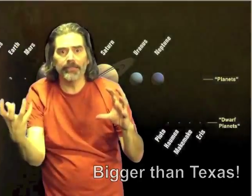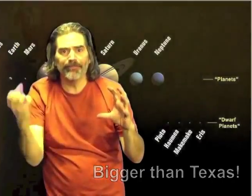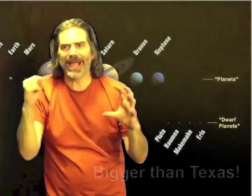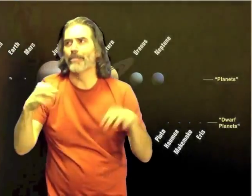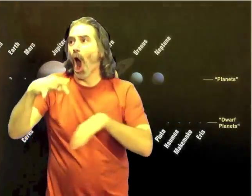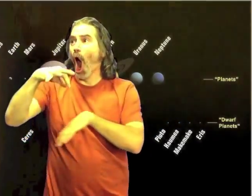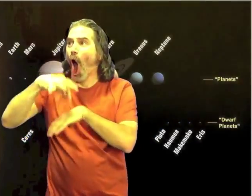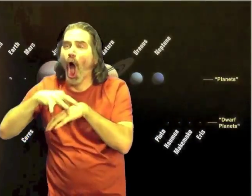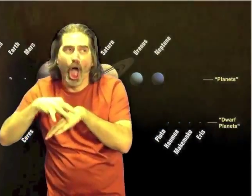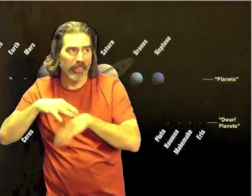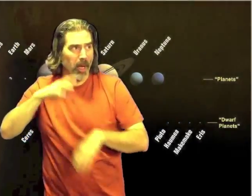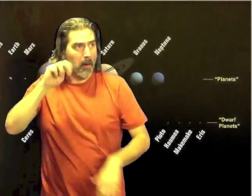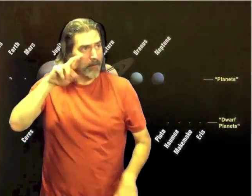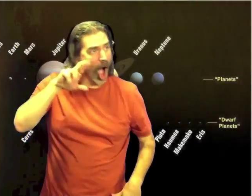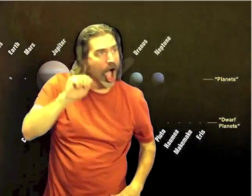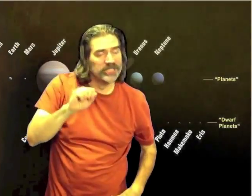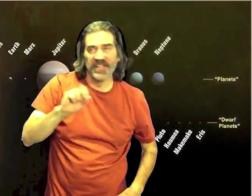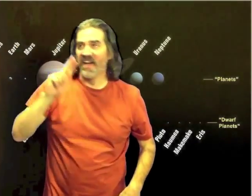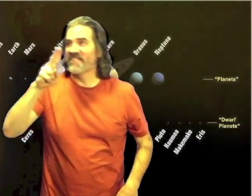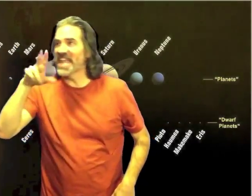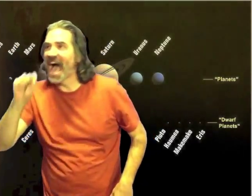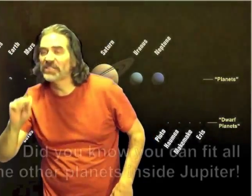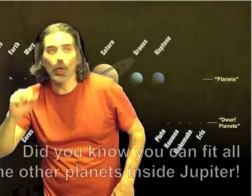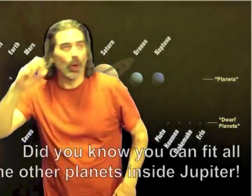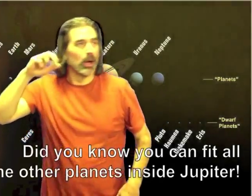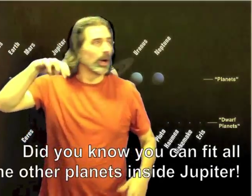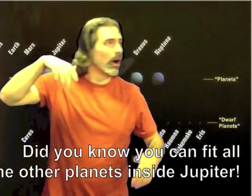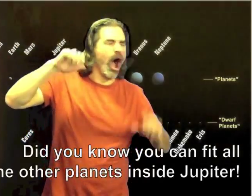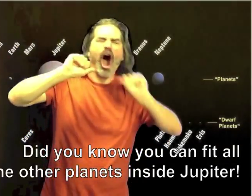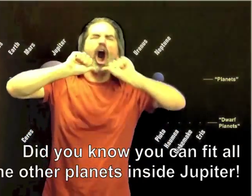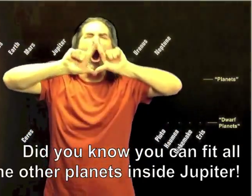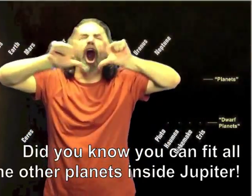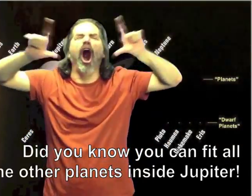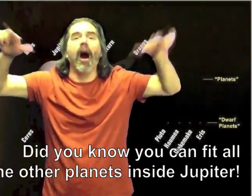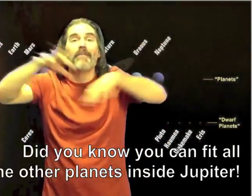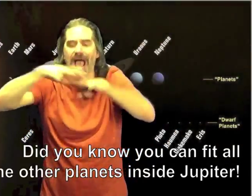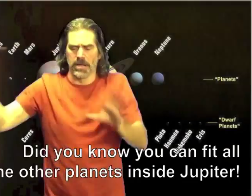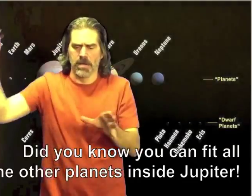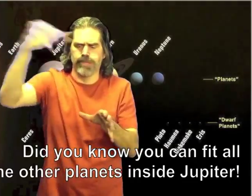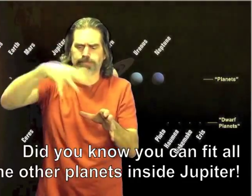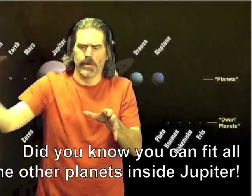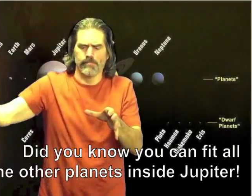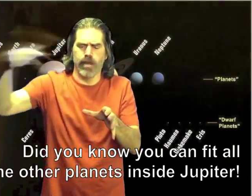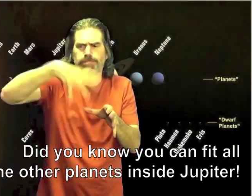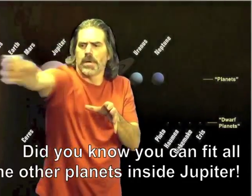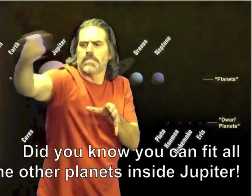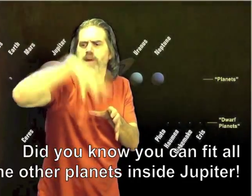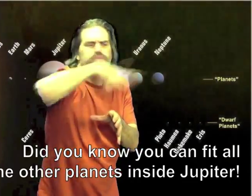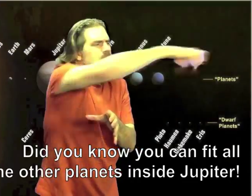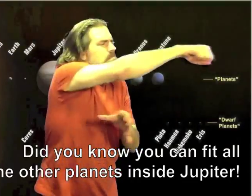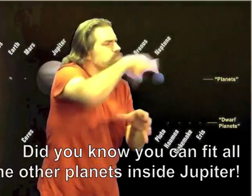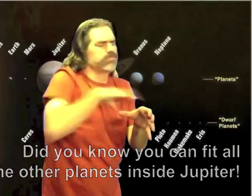Did you know if you opened up Jupiter, you could fit all the other planets inside?